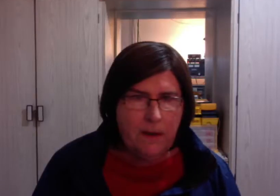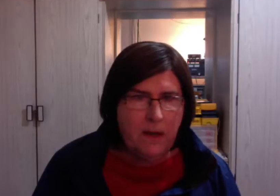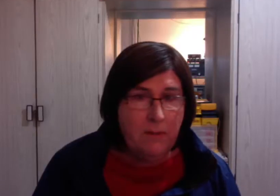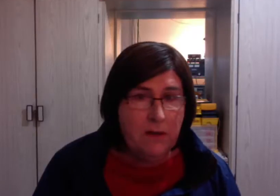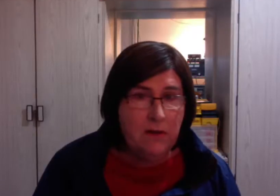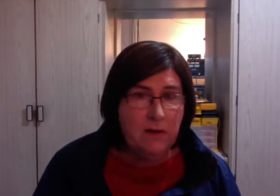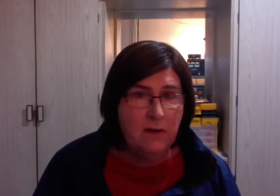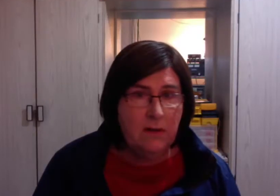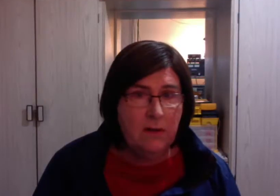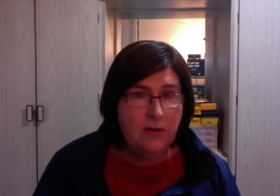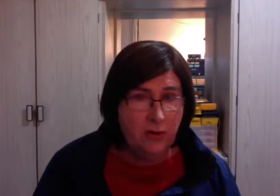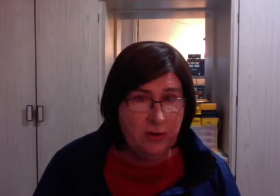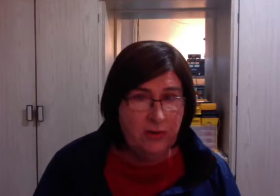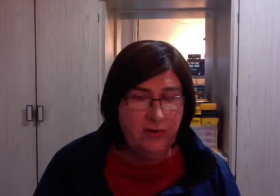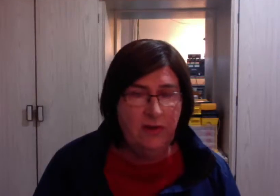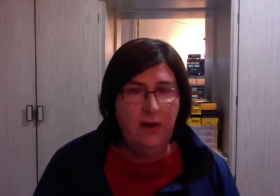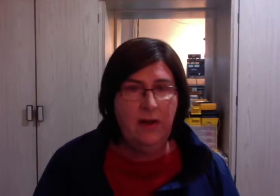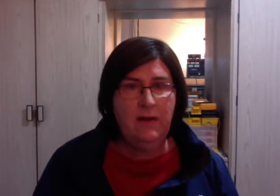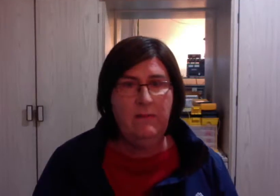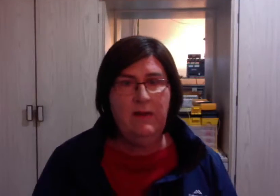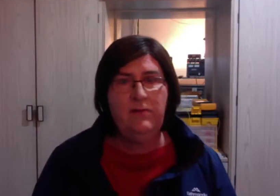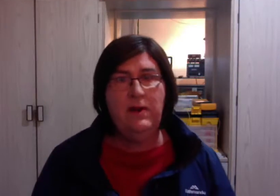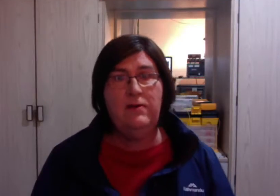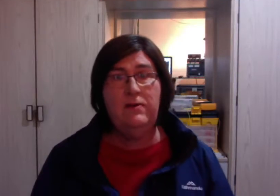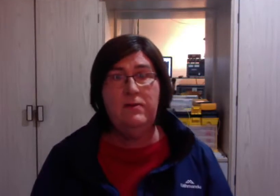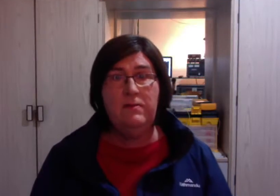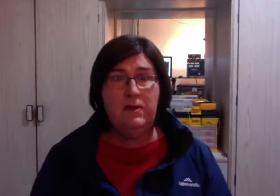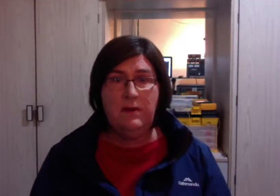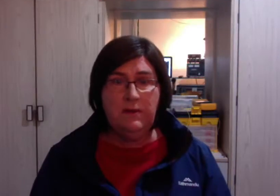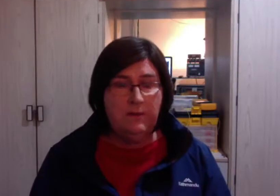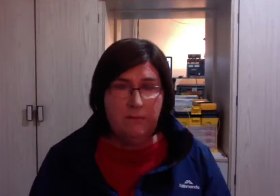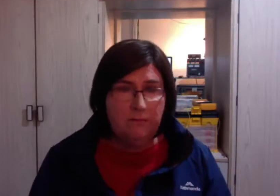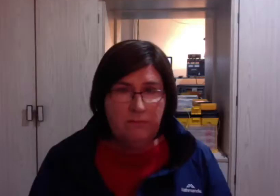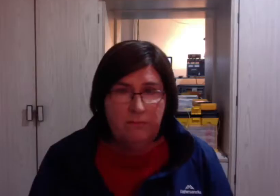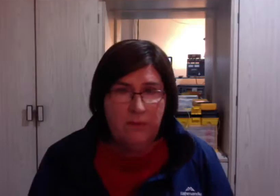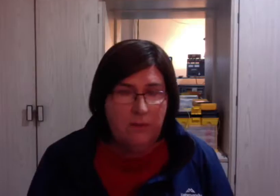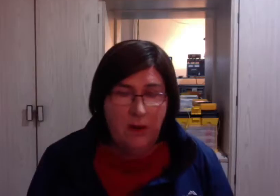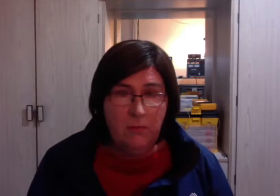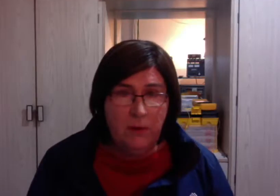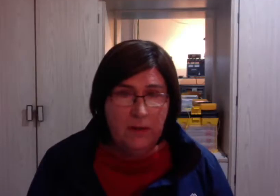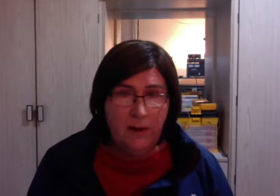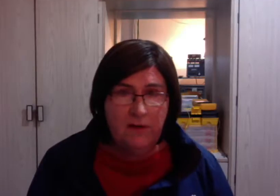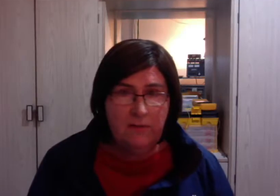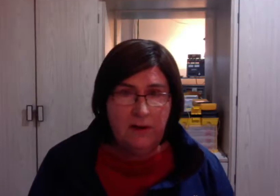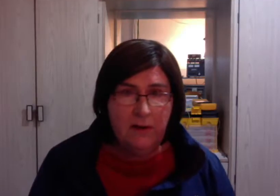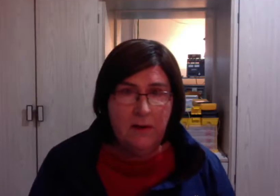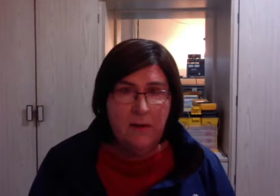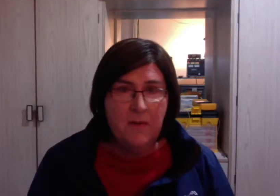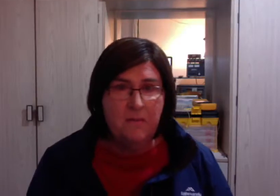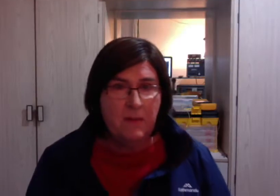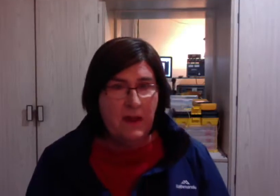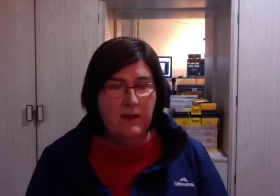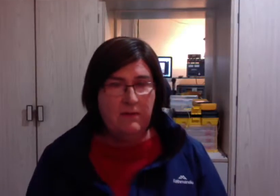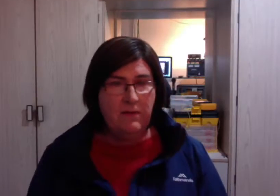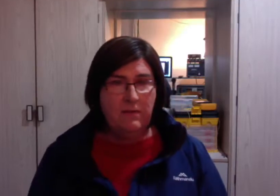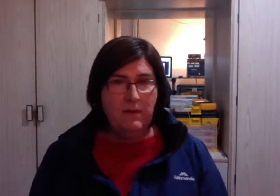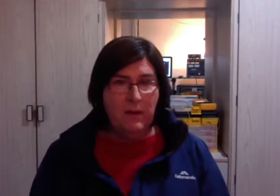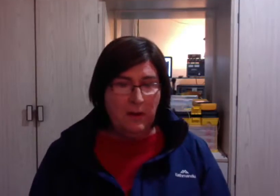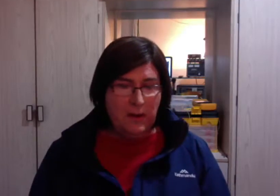can be atrocious, and the best way to do them is kind of walking pace, really. And if you know, I